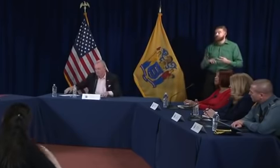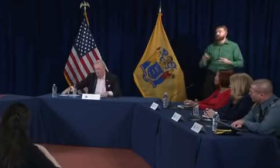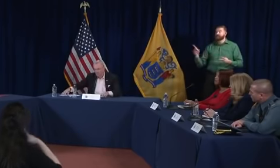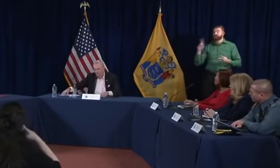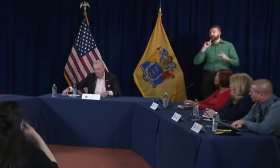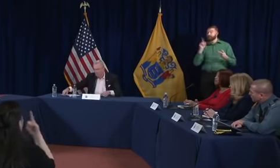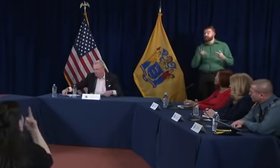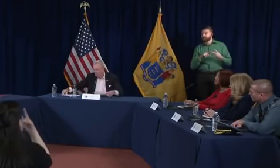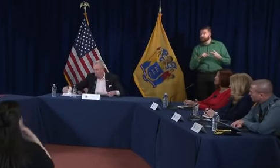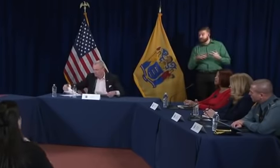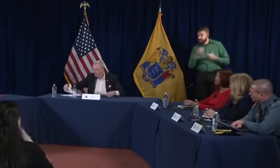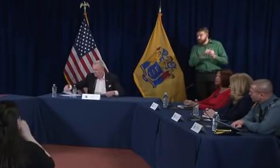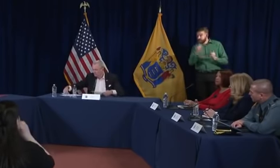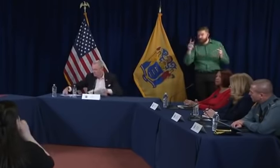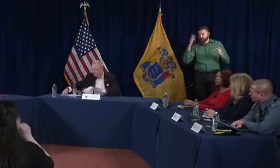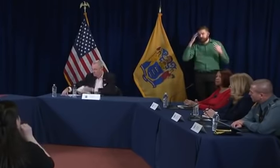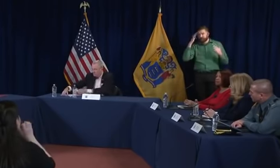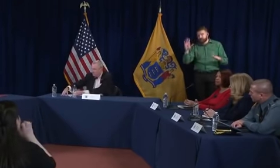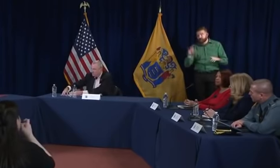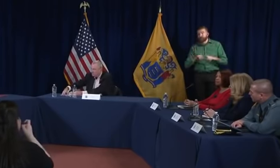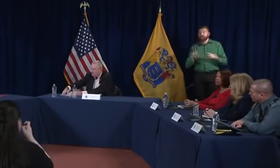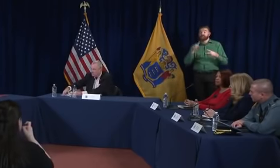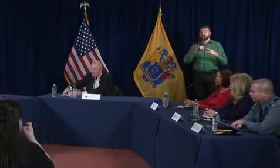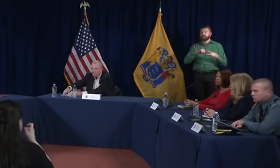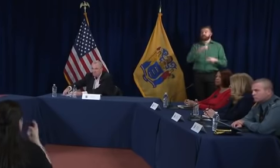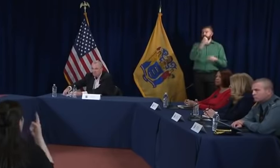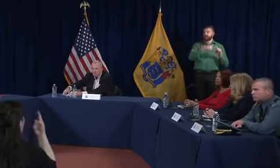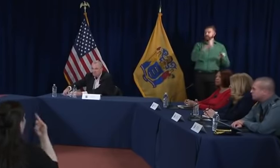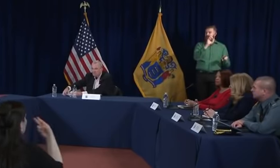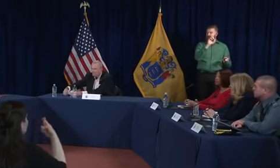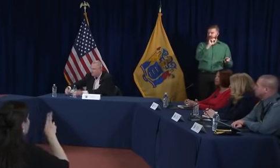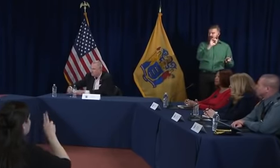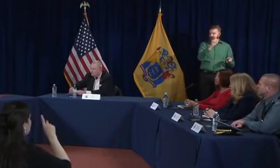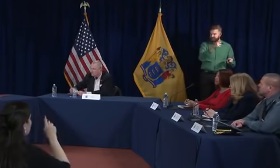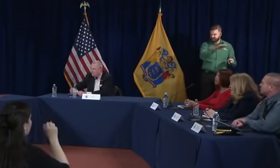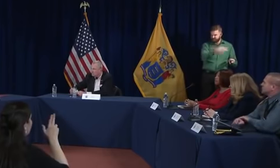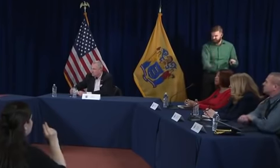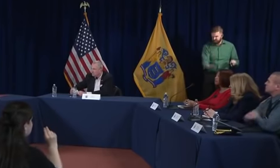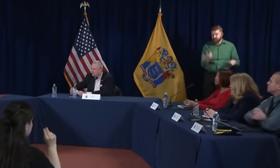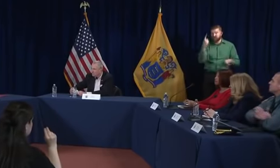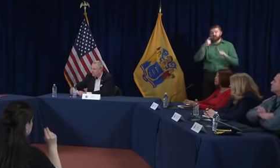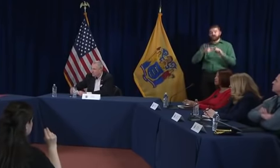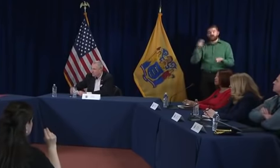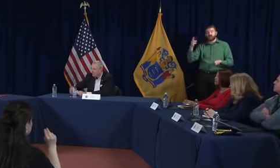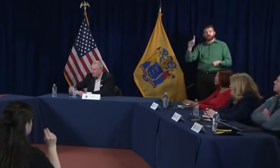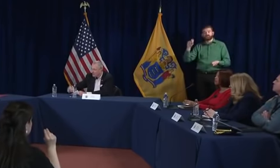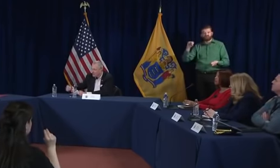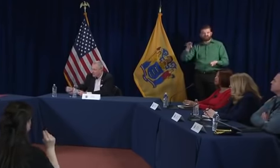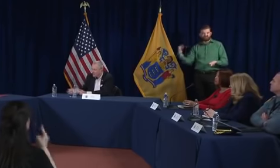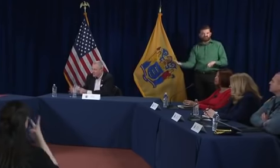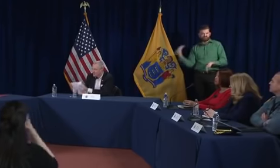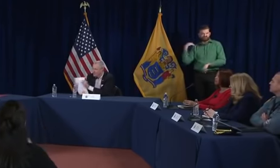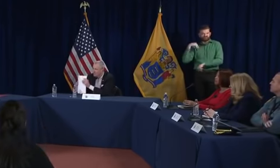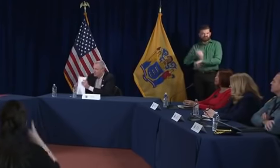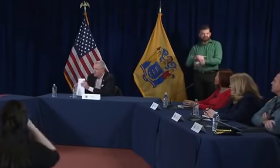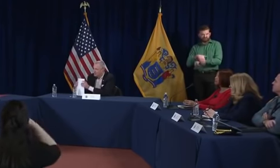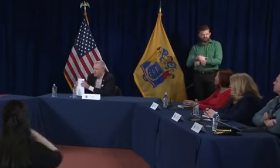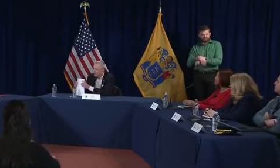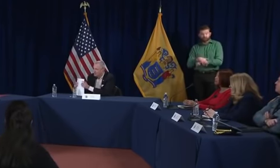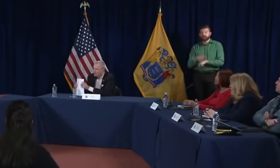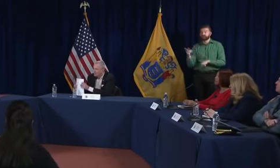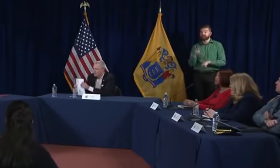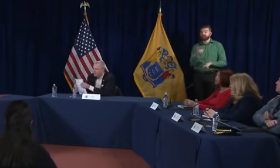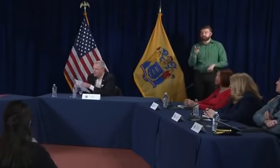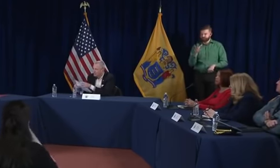was from Hudson County. Ages or Both females, Essex and Hudson, both